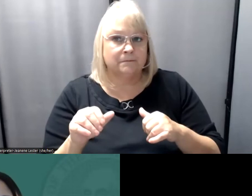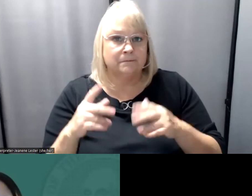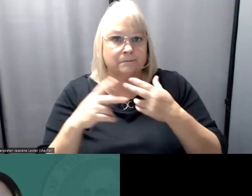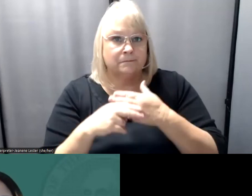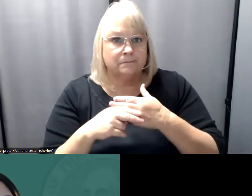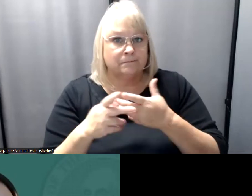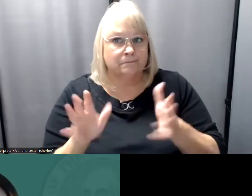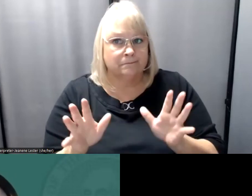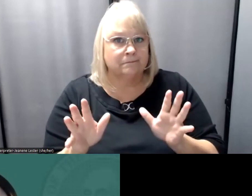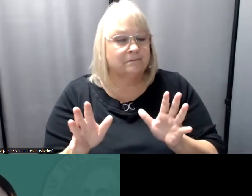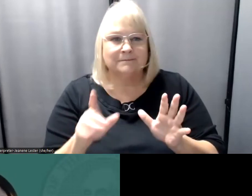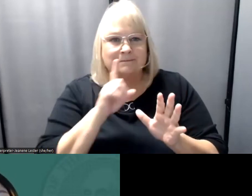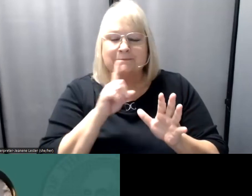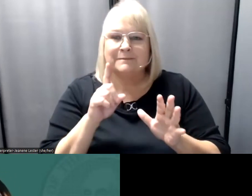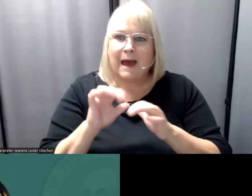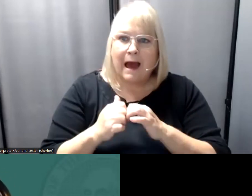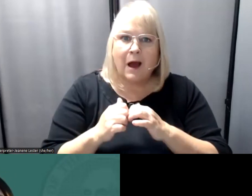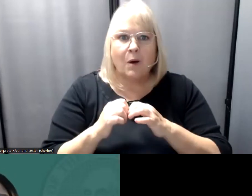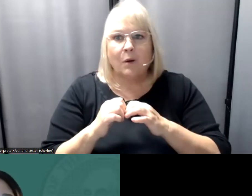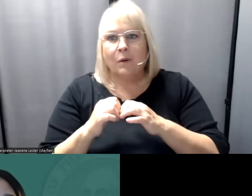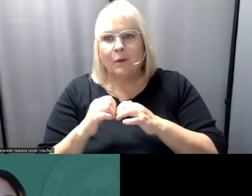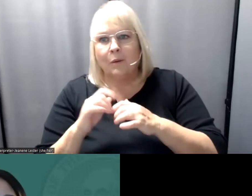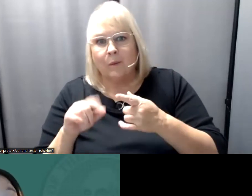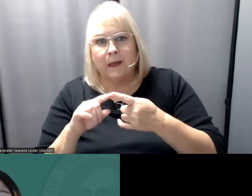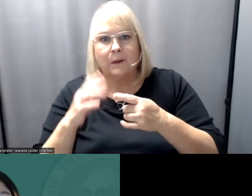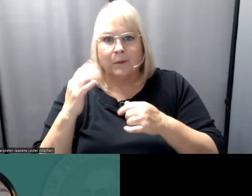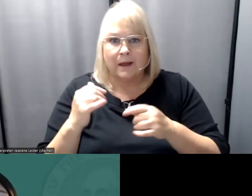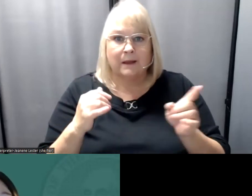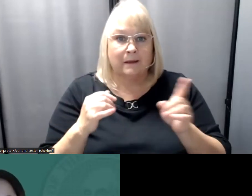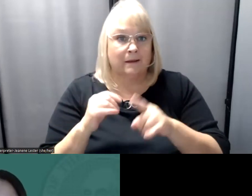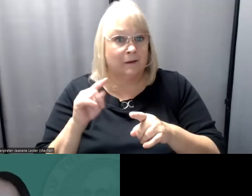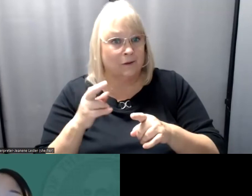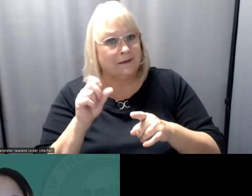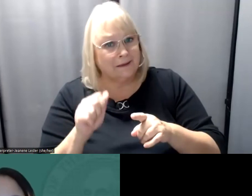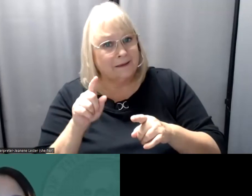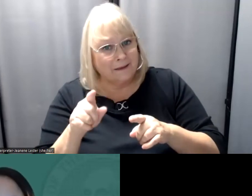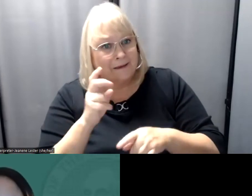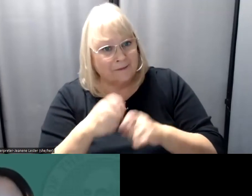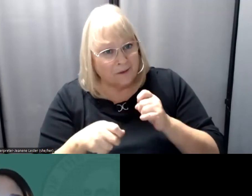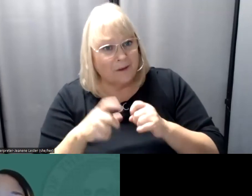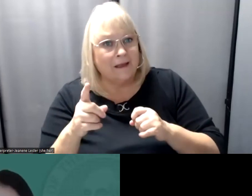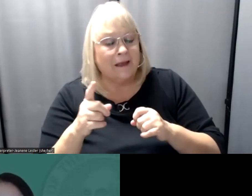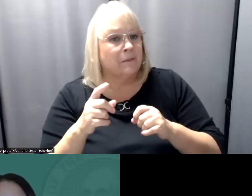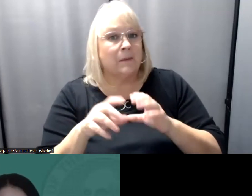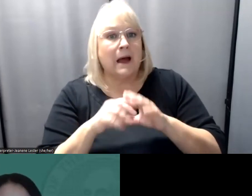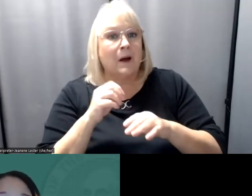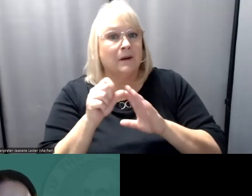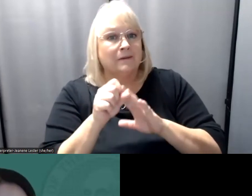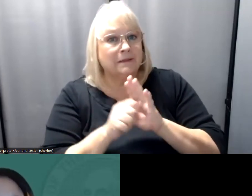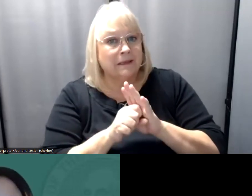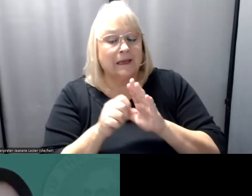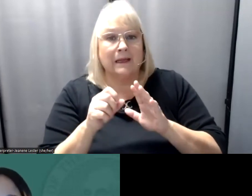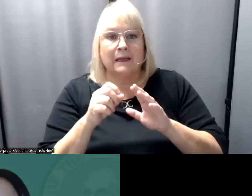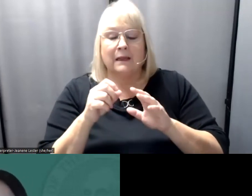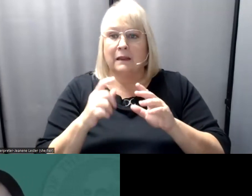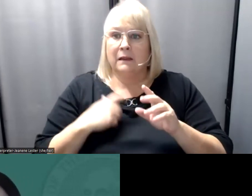Yeah. That is, especially with us being across the state, virtually, and maybe even in out of state. Oh, around the world, right?